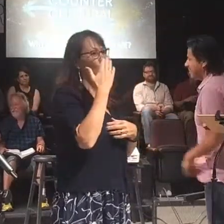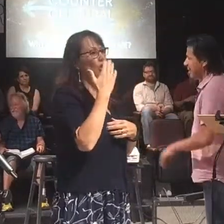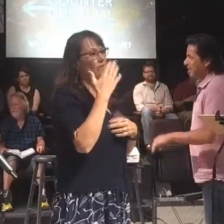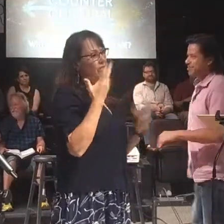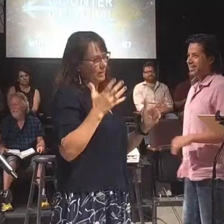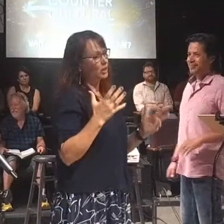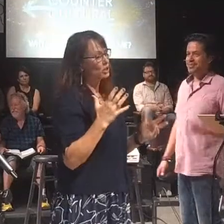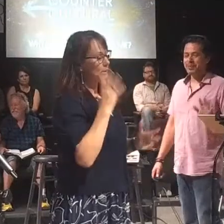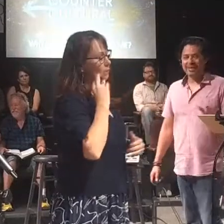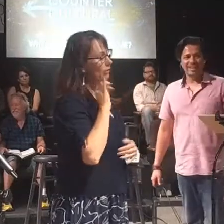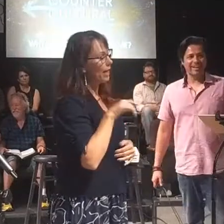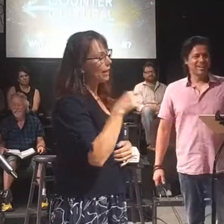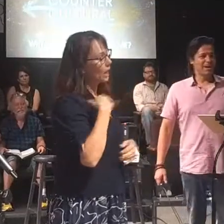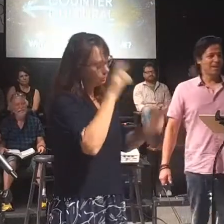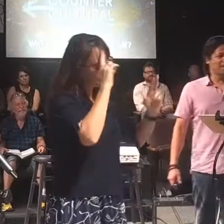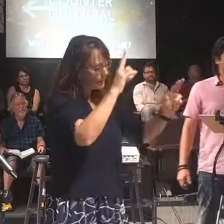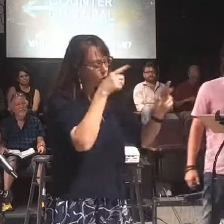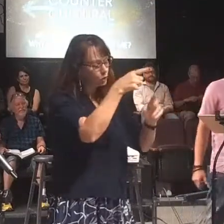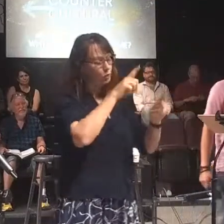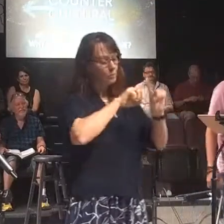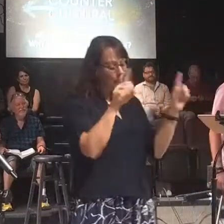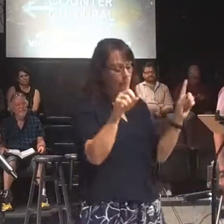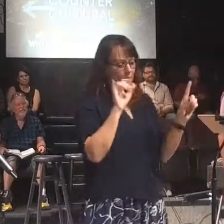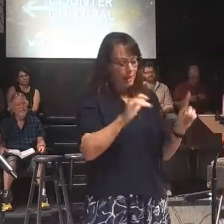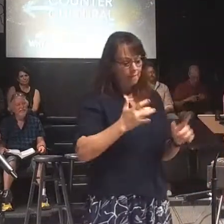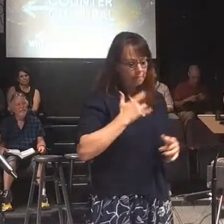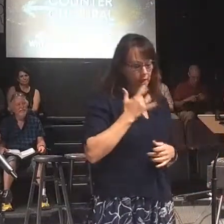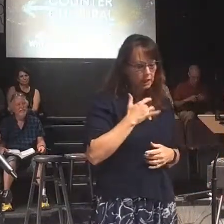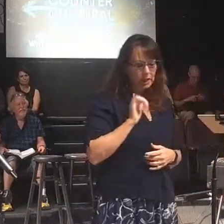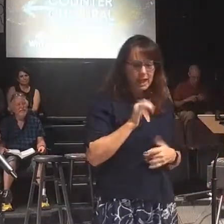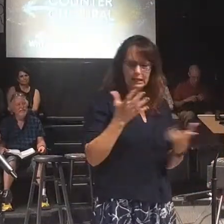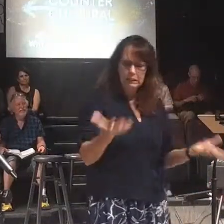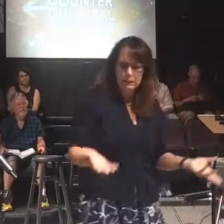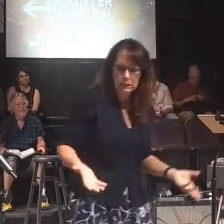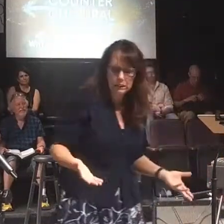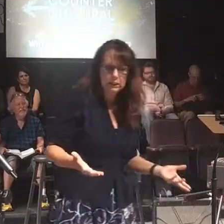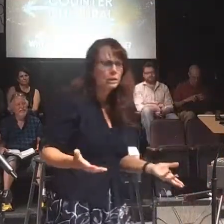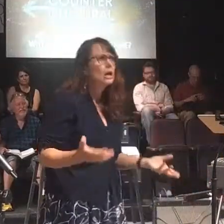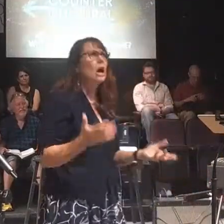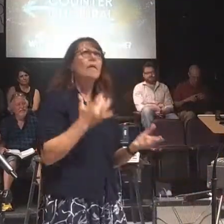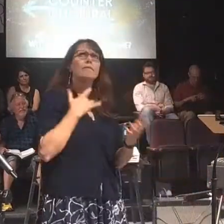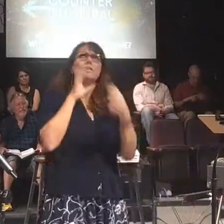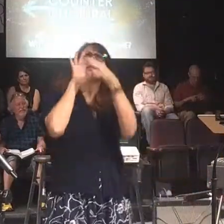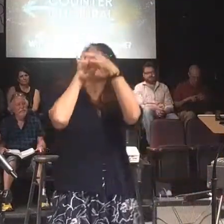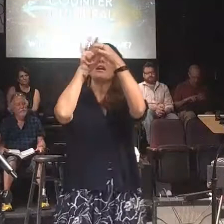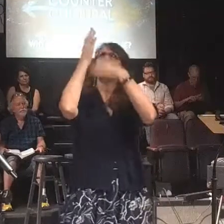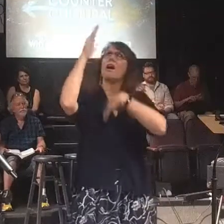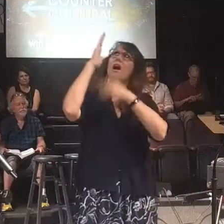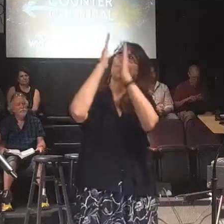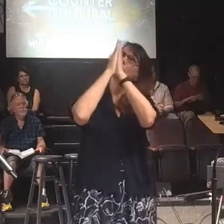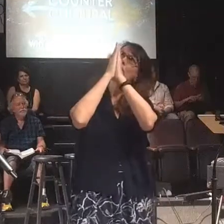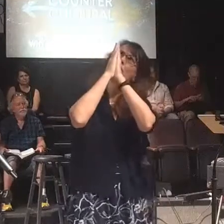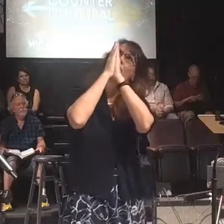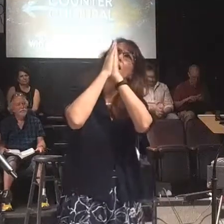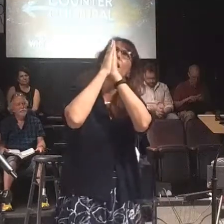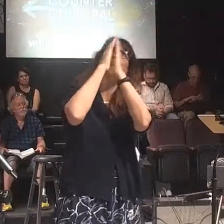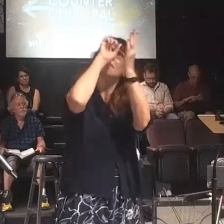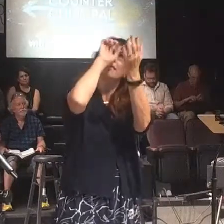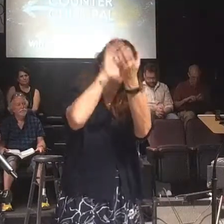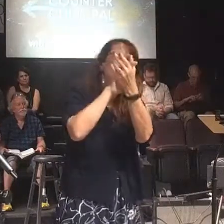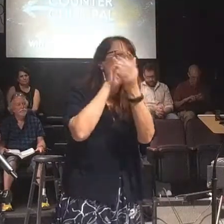it's okay. I respect that. But it's that feeling of, I think I'm connected to God. I think I believe, and